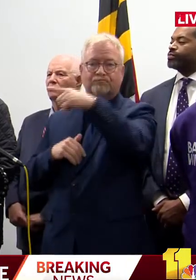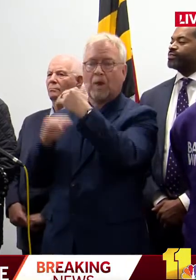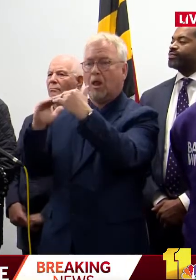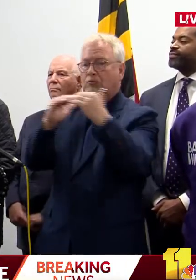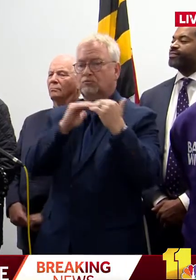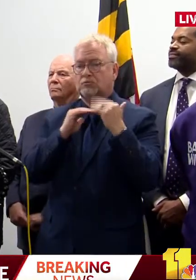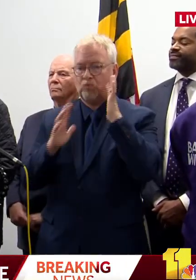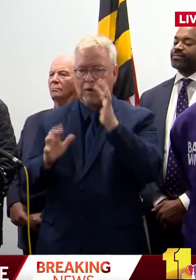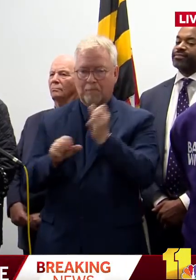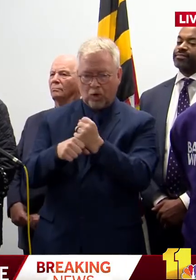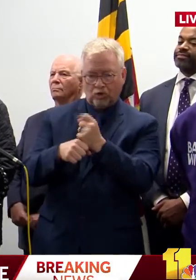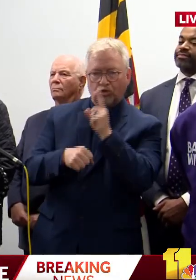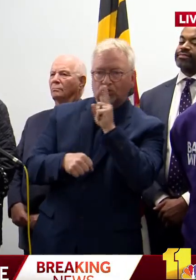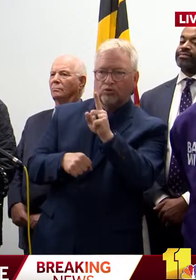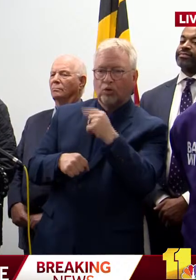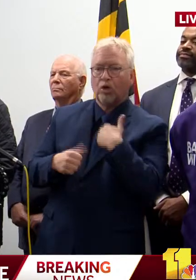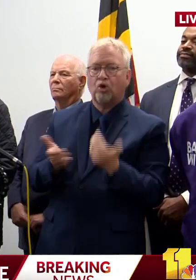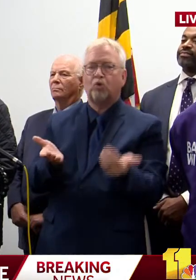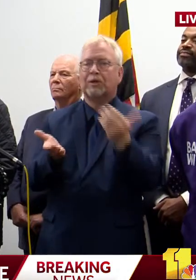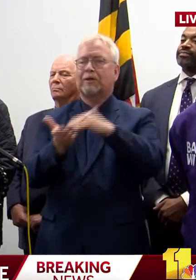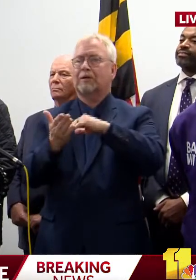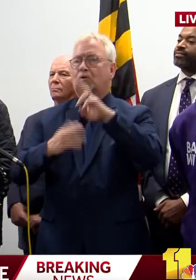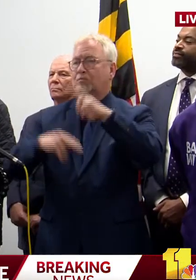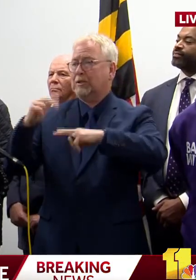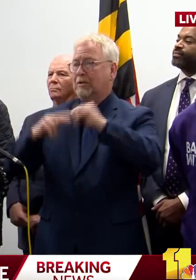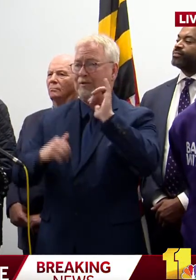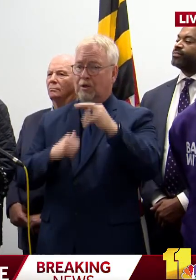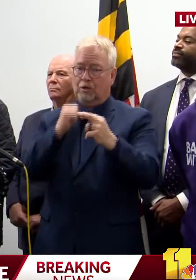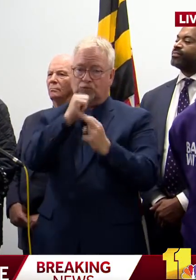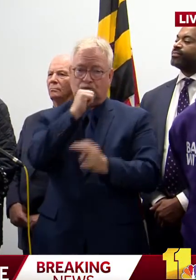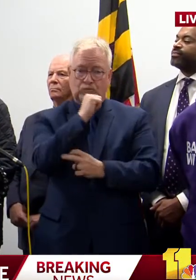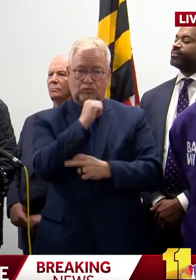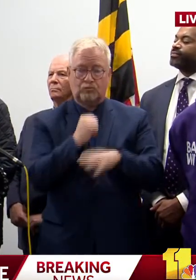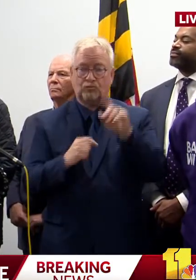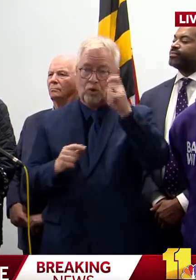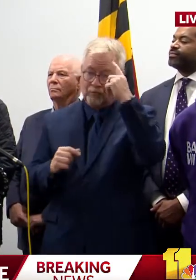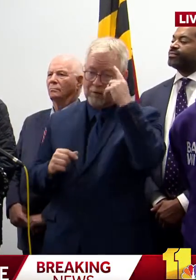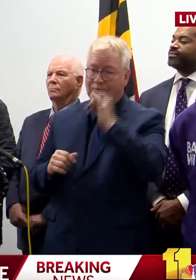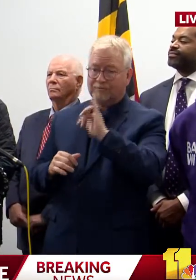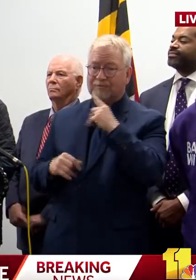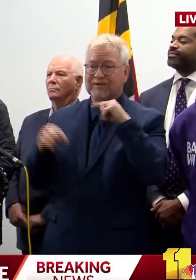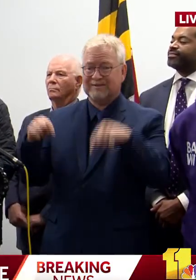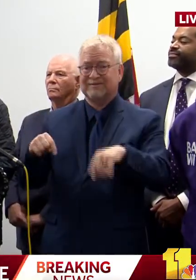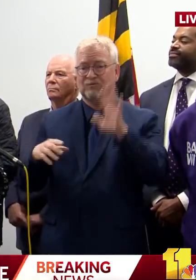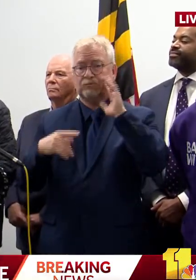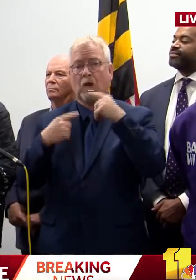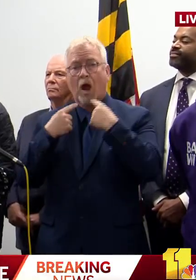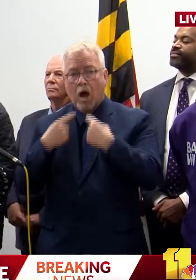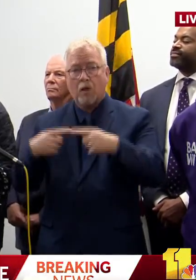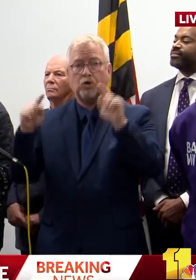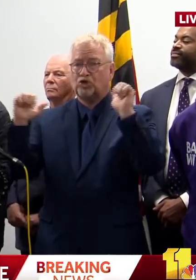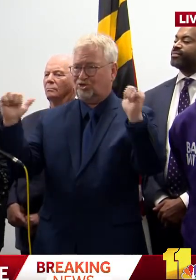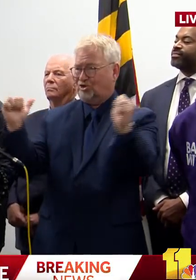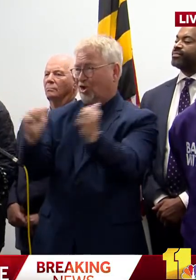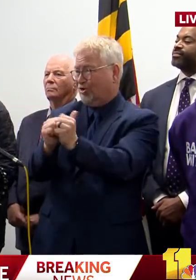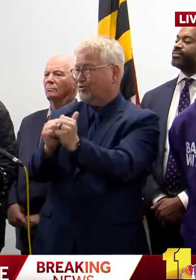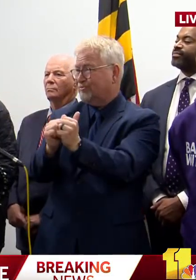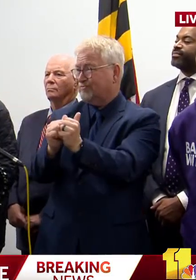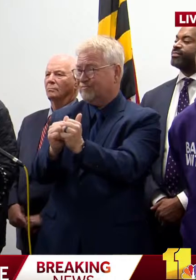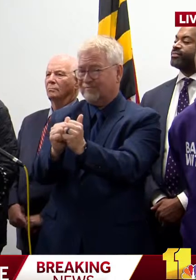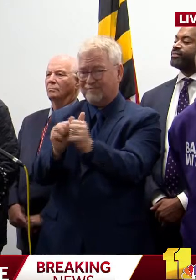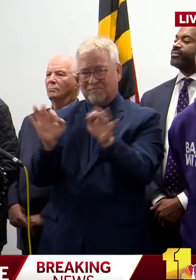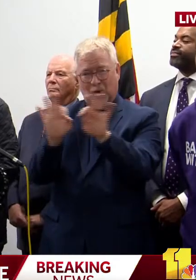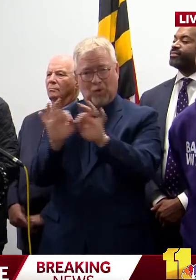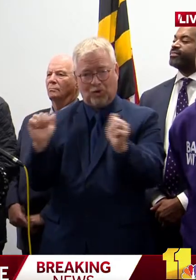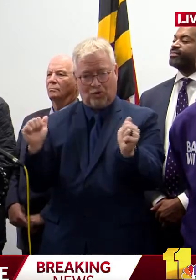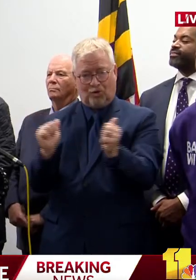rebuild the bridge, because as the governor said, we do this together, and we hope that will also be true in the